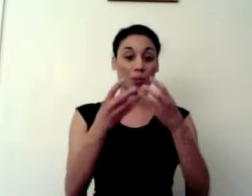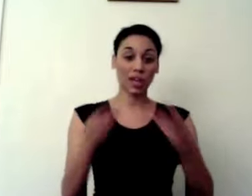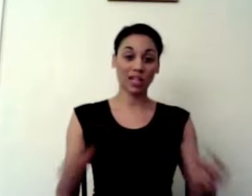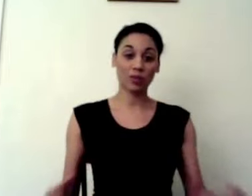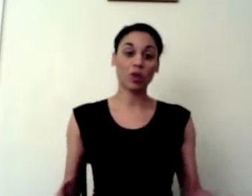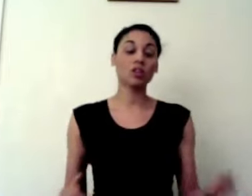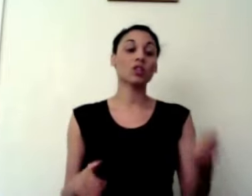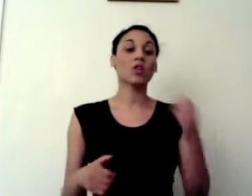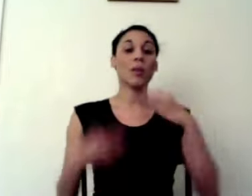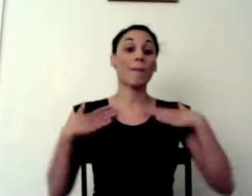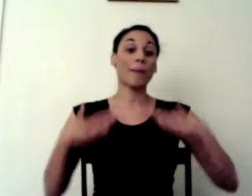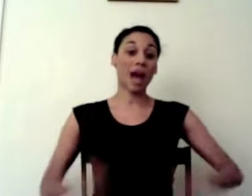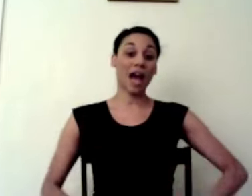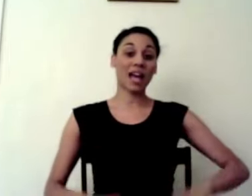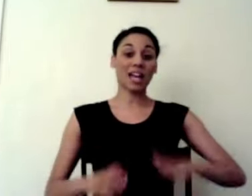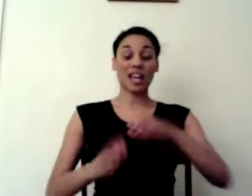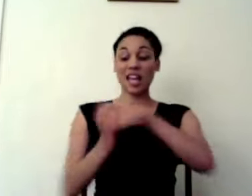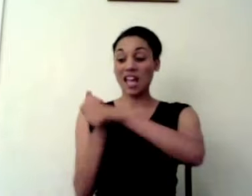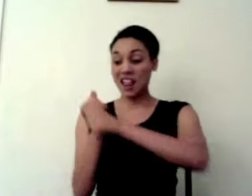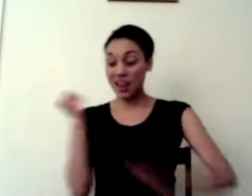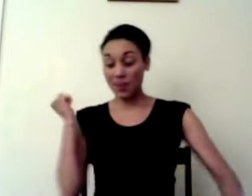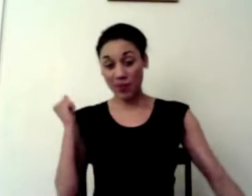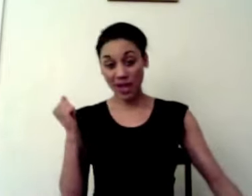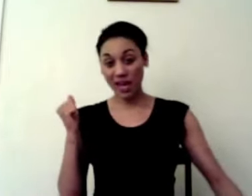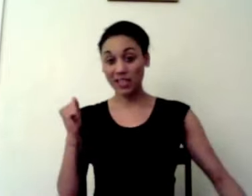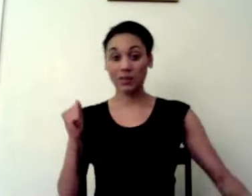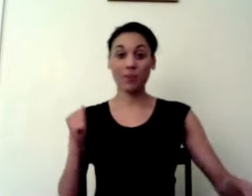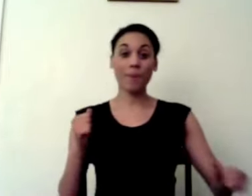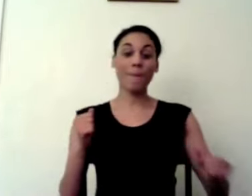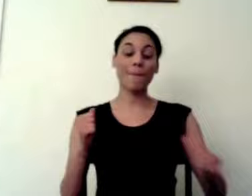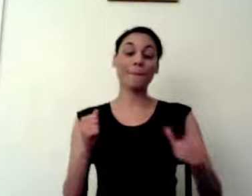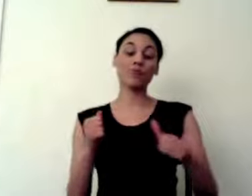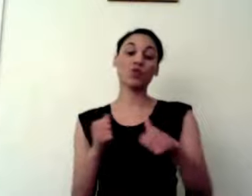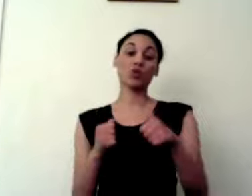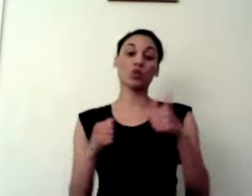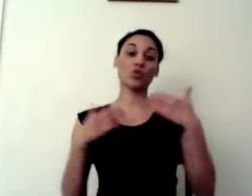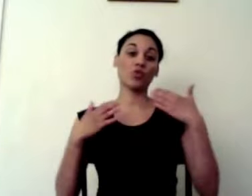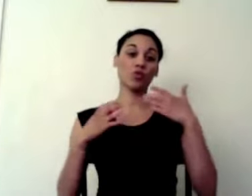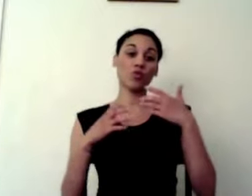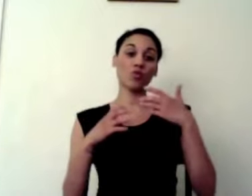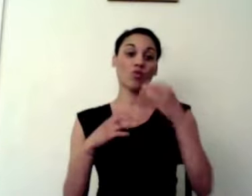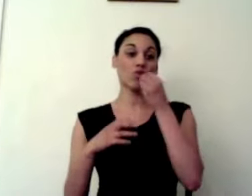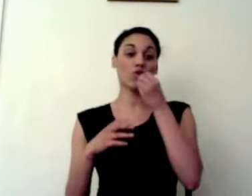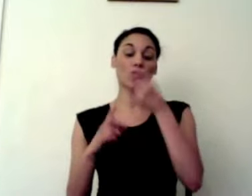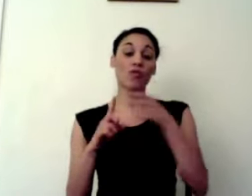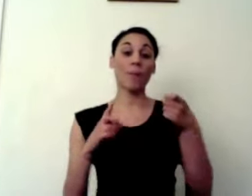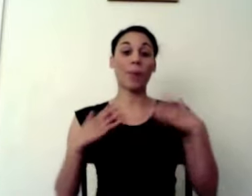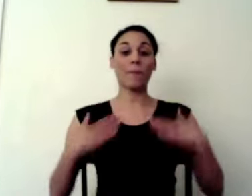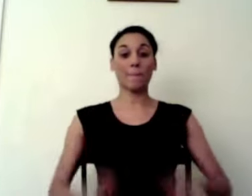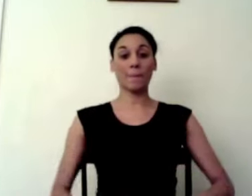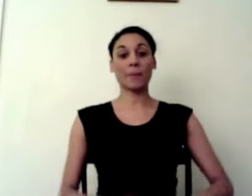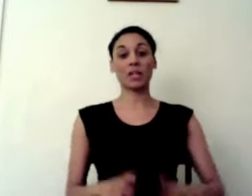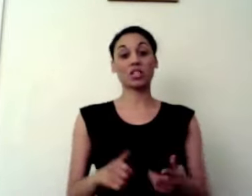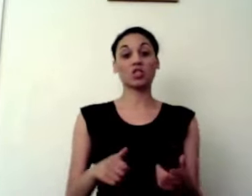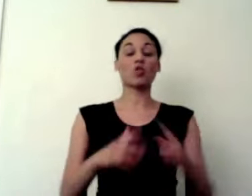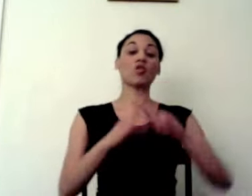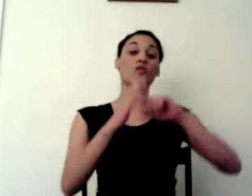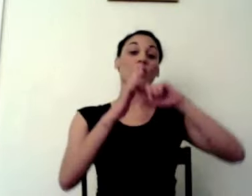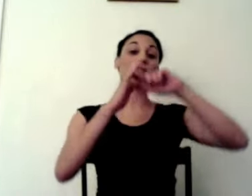eliminates and passes that food out of the body. Now what we're going to do is go back up to the top of the digestive system and talk